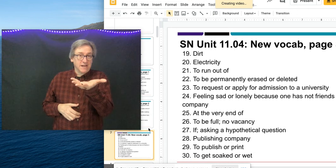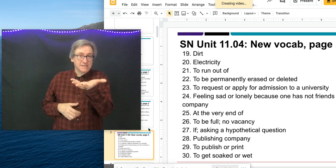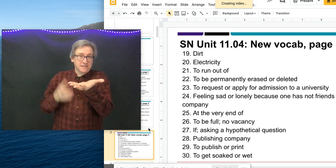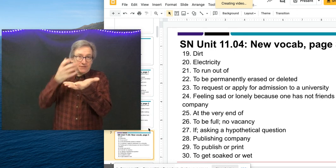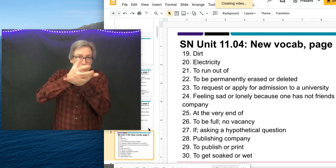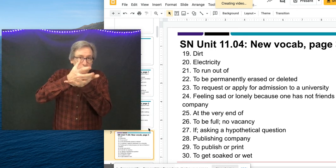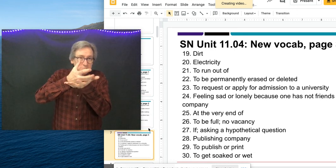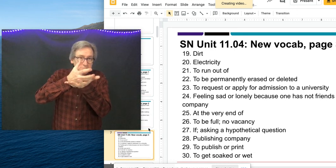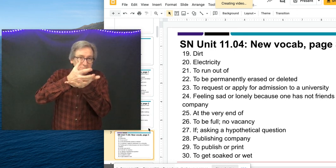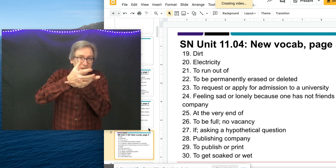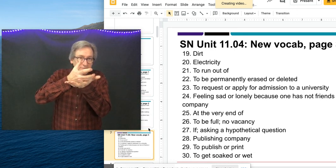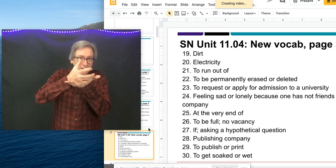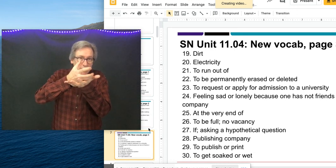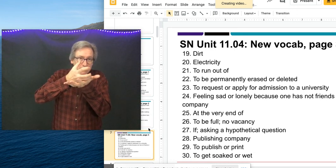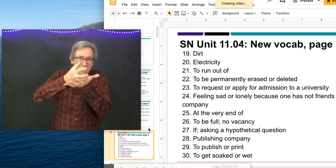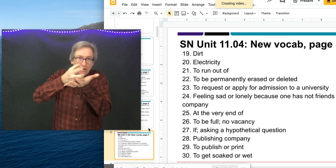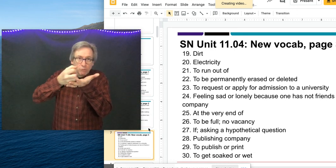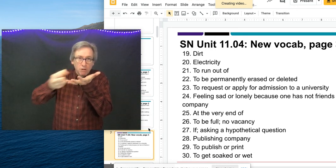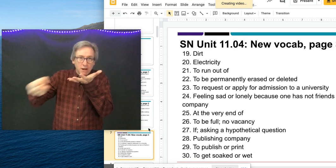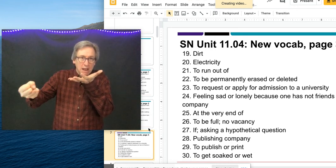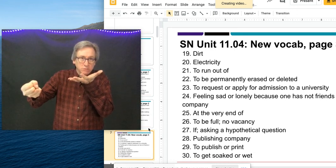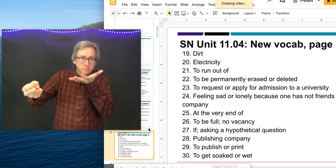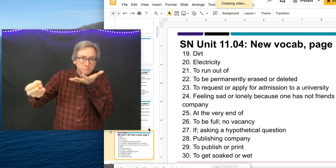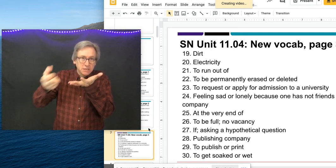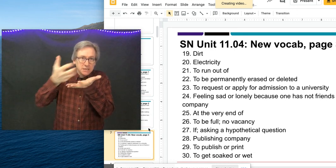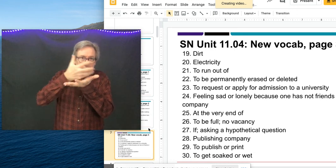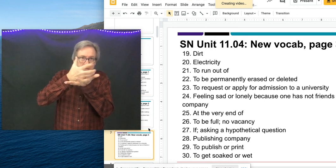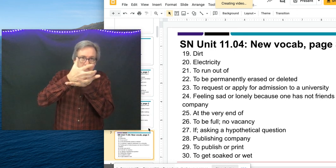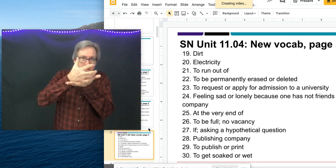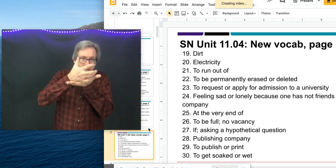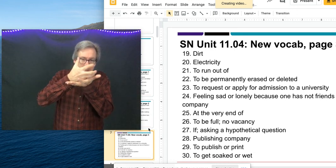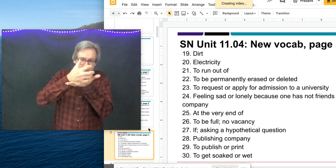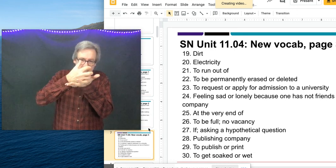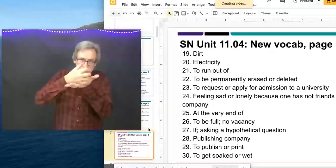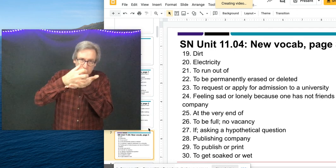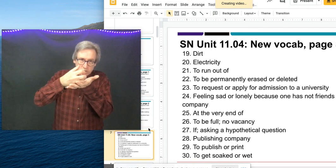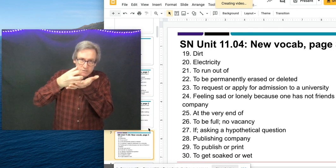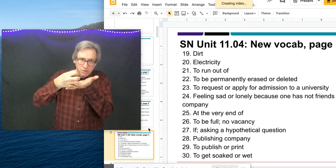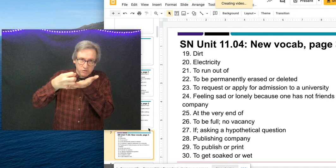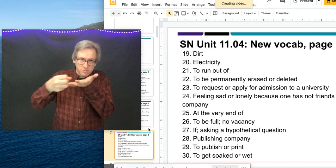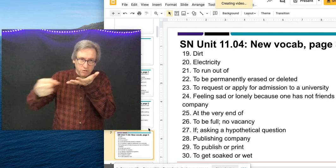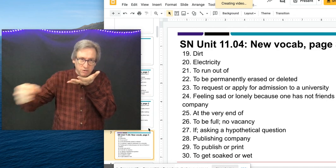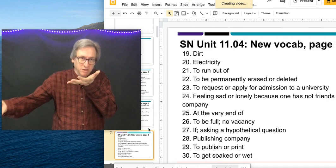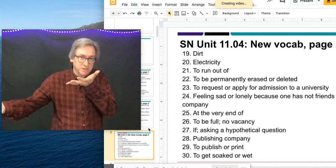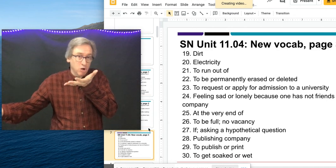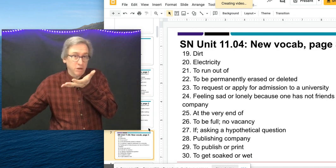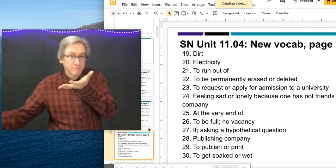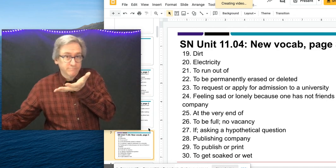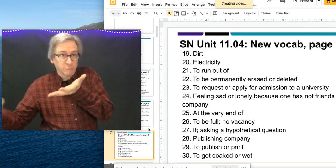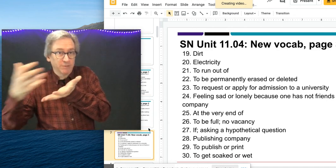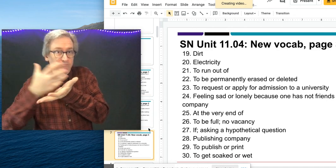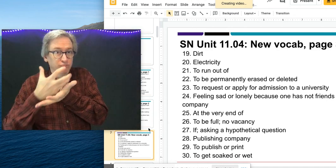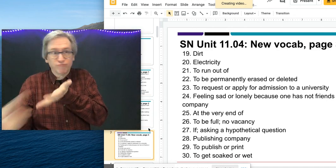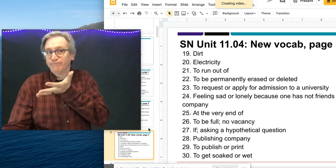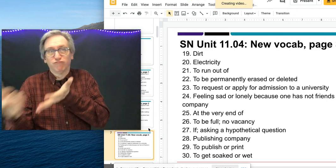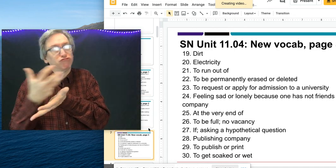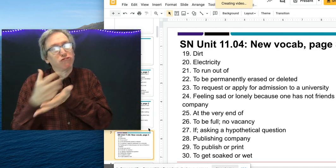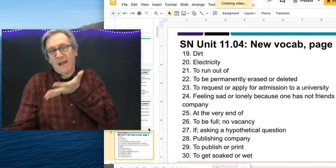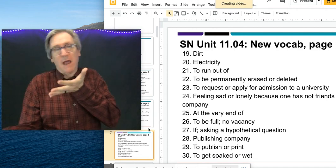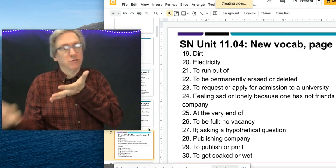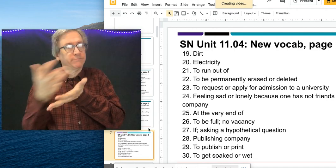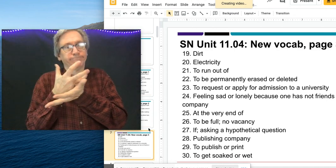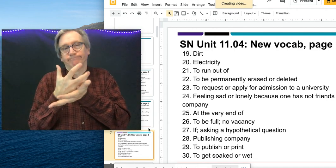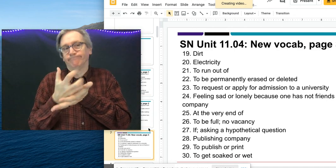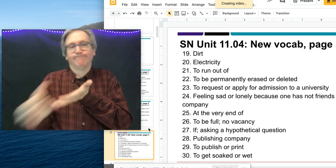If you've got stuff here, I've got a cup and I run out. The amount gets smaller and smaller and smaller until it's gone. Okay.